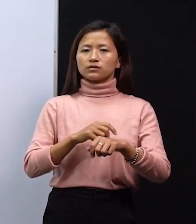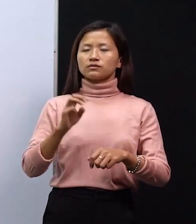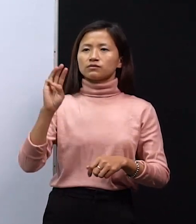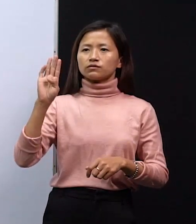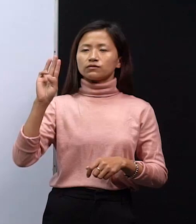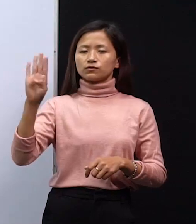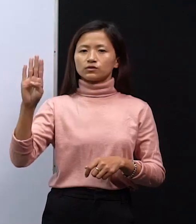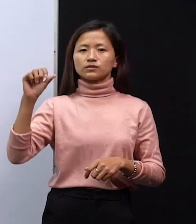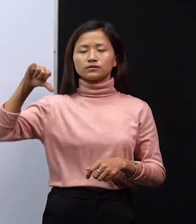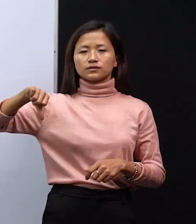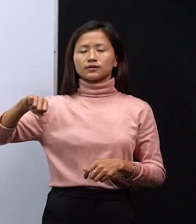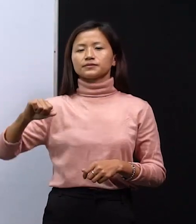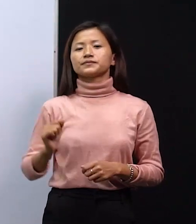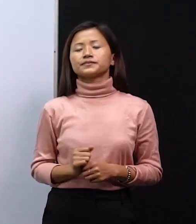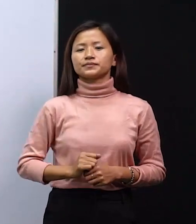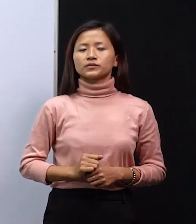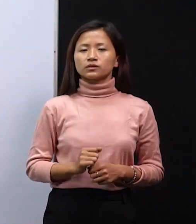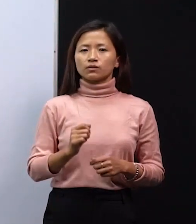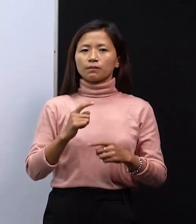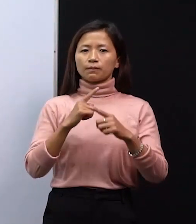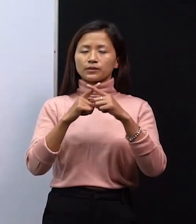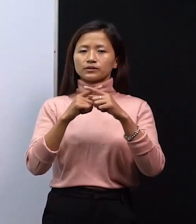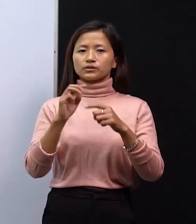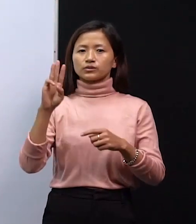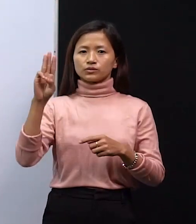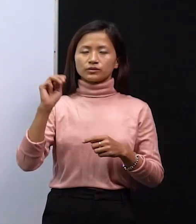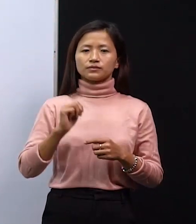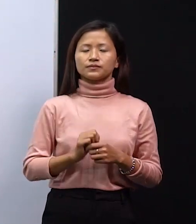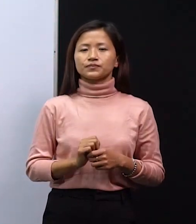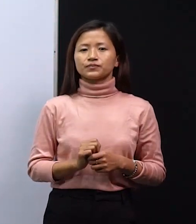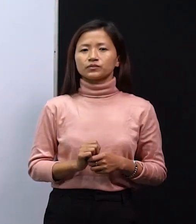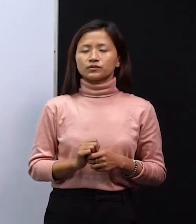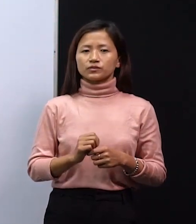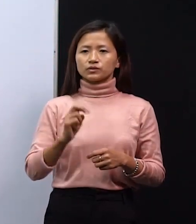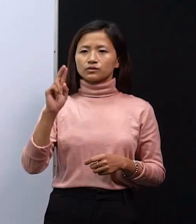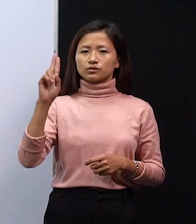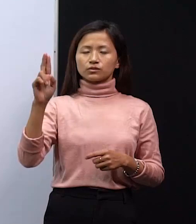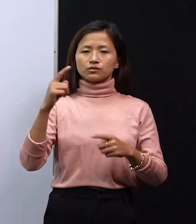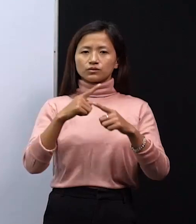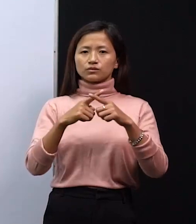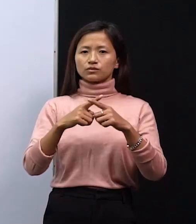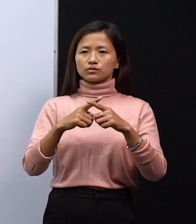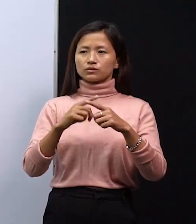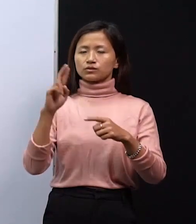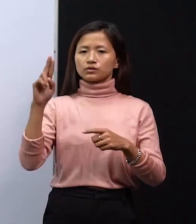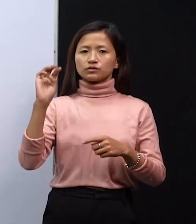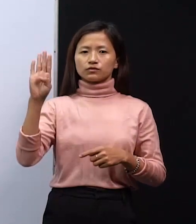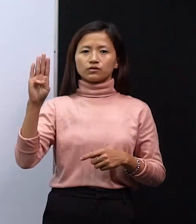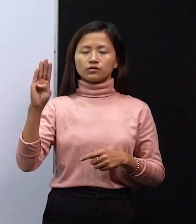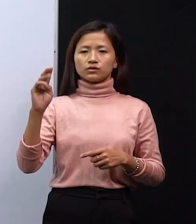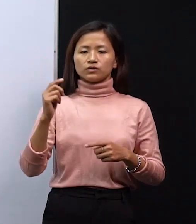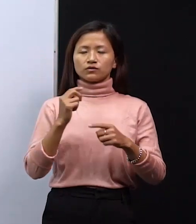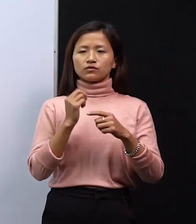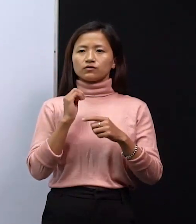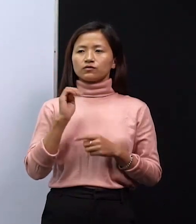minus, now you have to multiply these 3. So multiply the numbers first. 2 into 2 is 4. 4 into